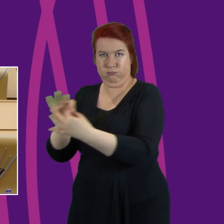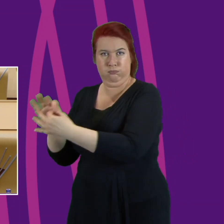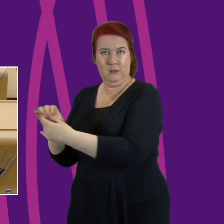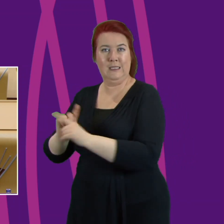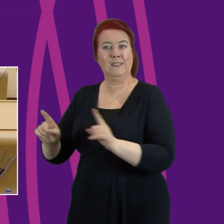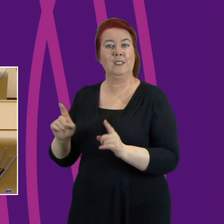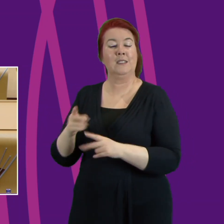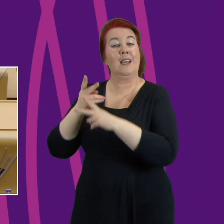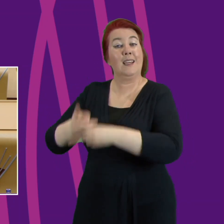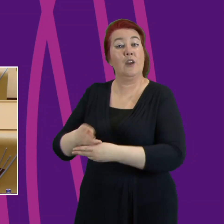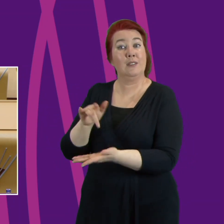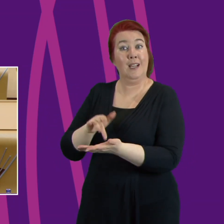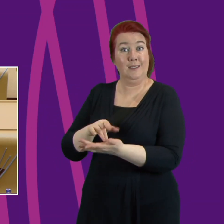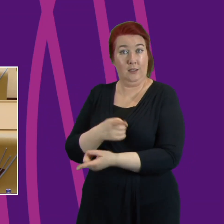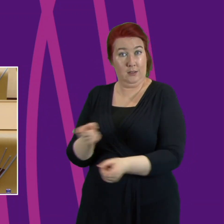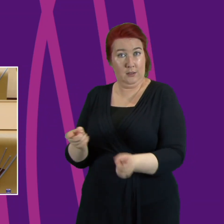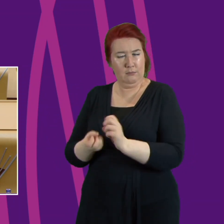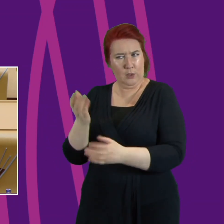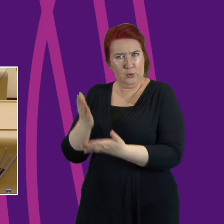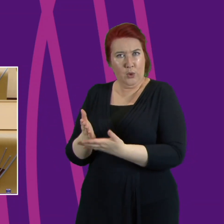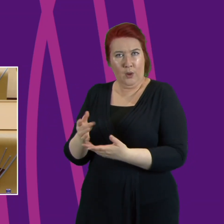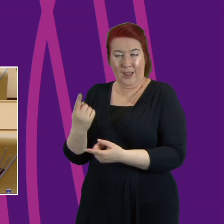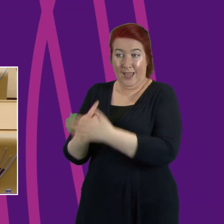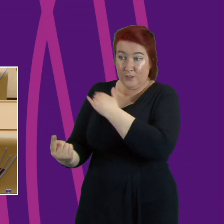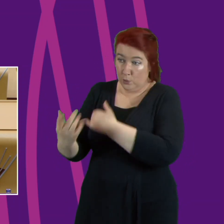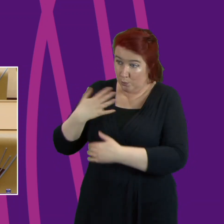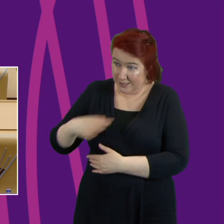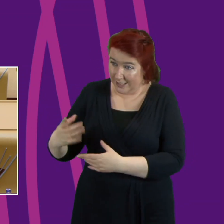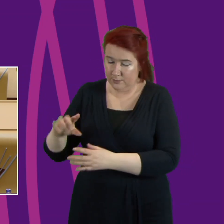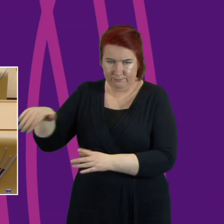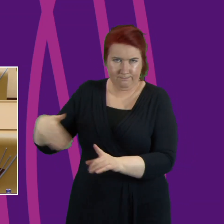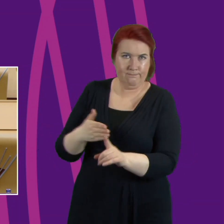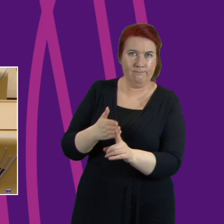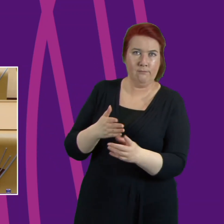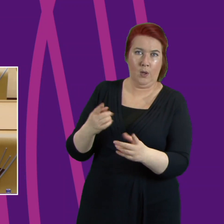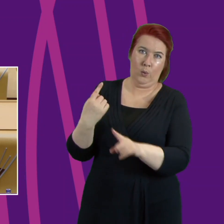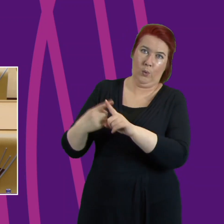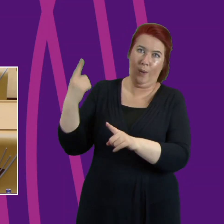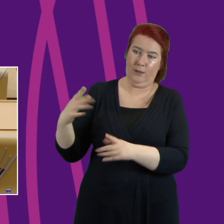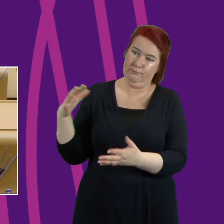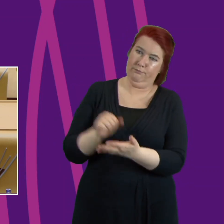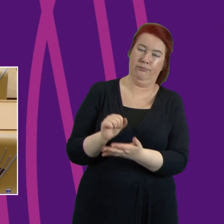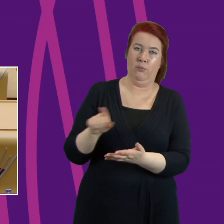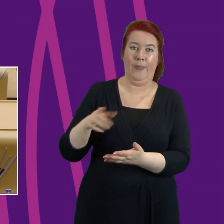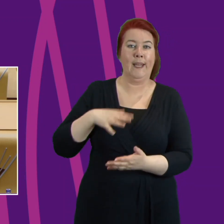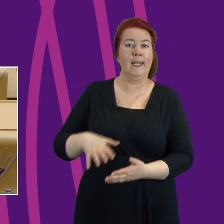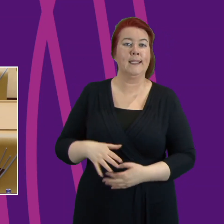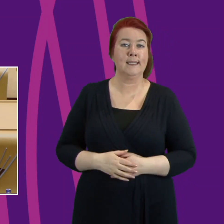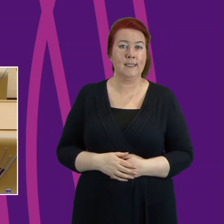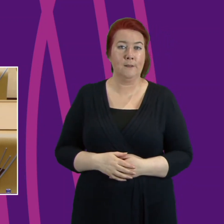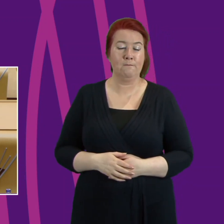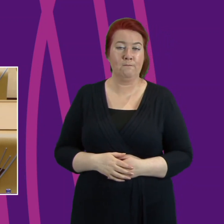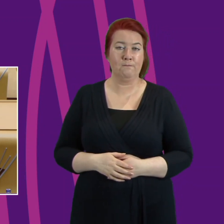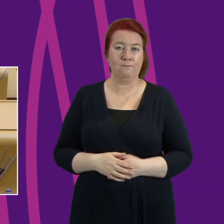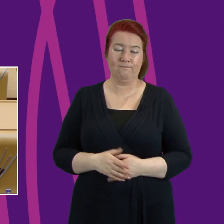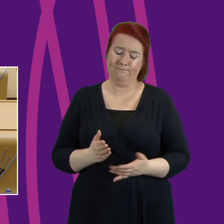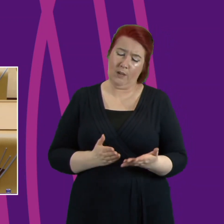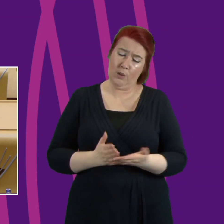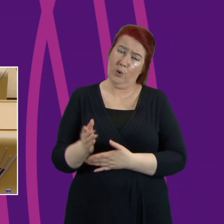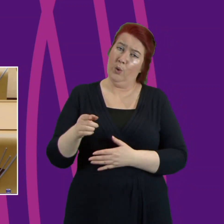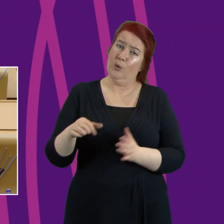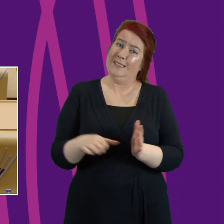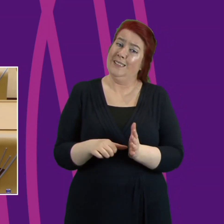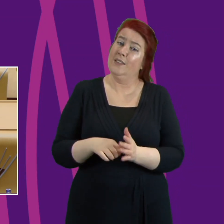make clear how individuals can get the necessary personal protective equipment. Throughout this difficult time, it